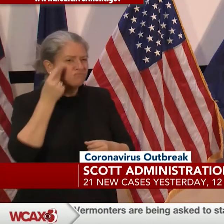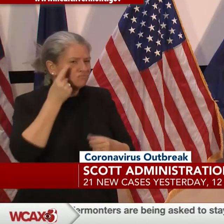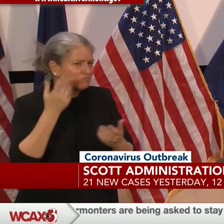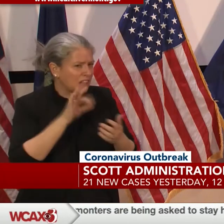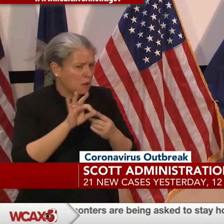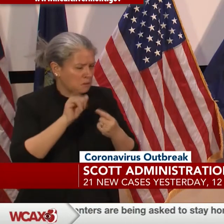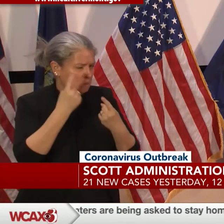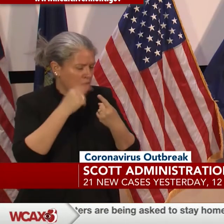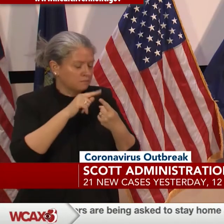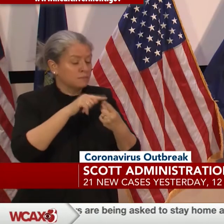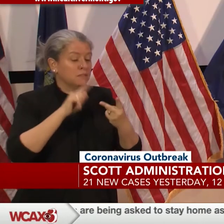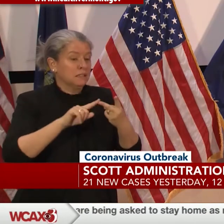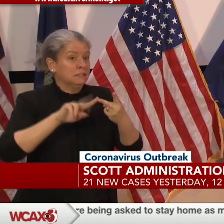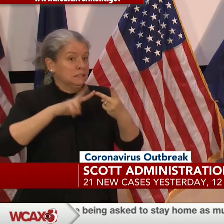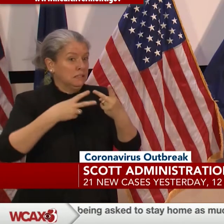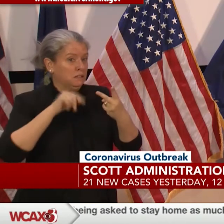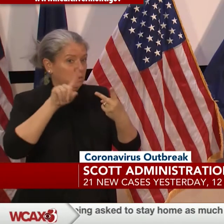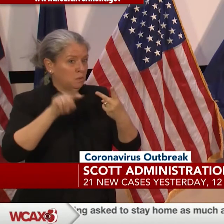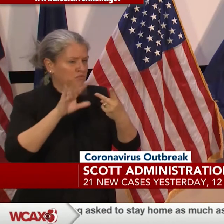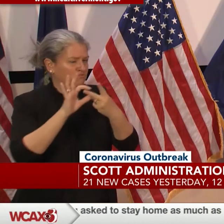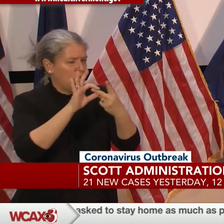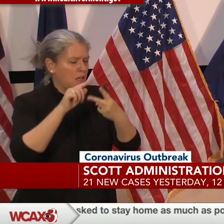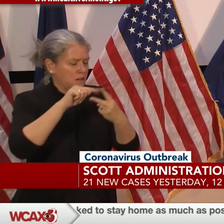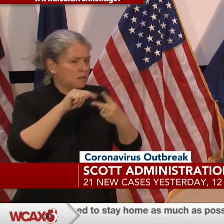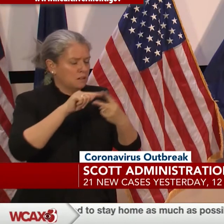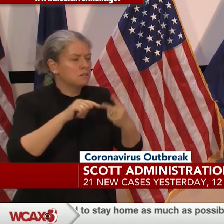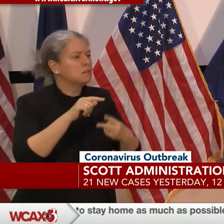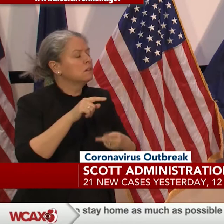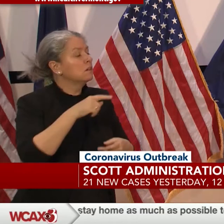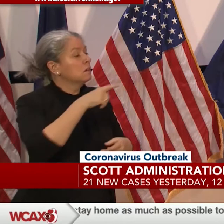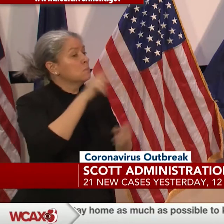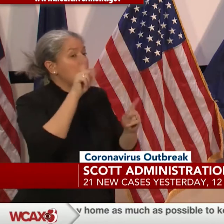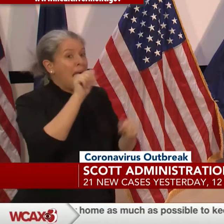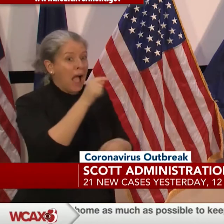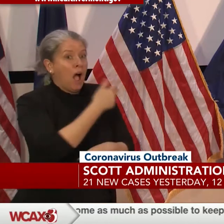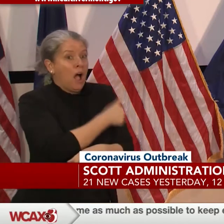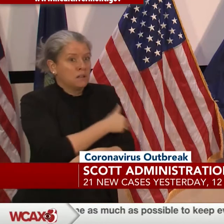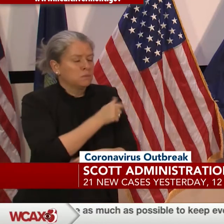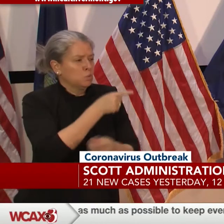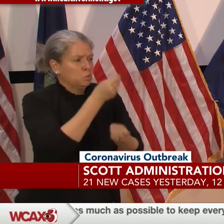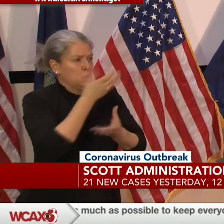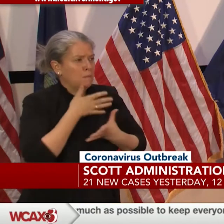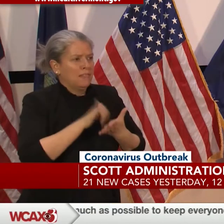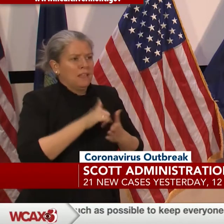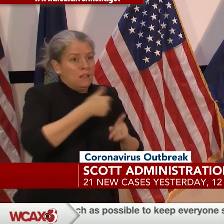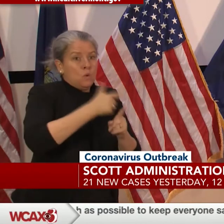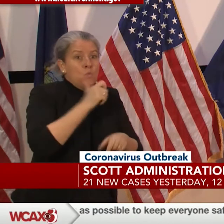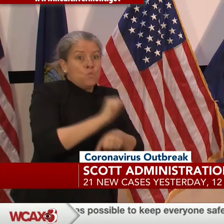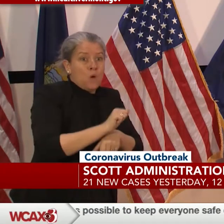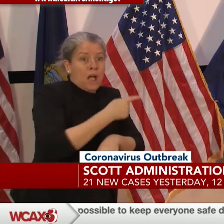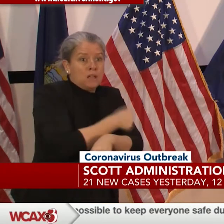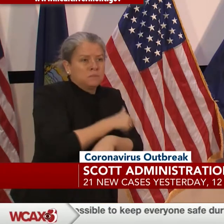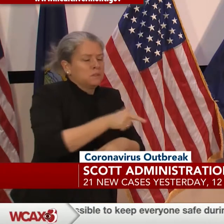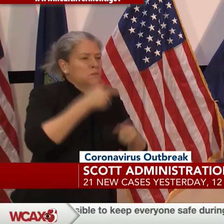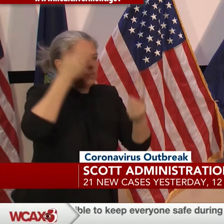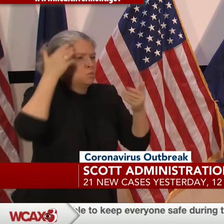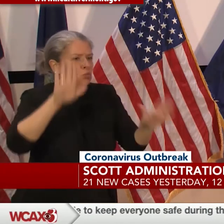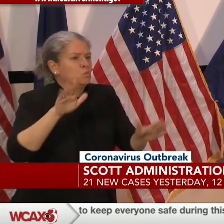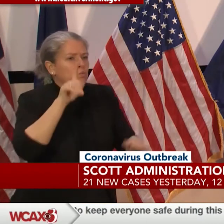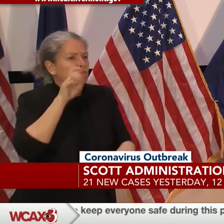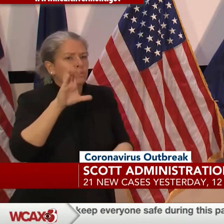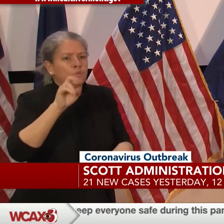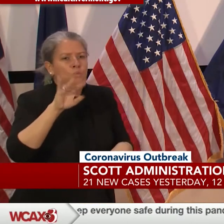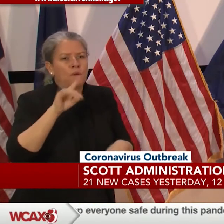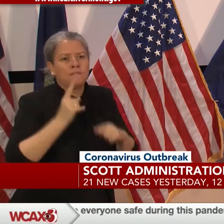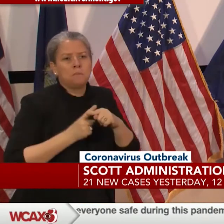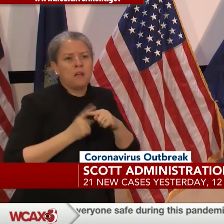employees at two different hospitals that they are not told where the COVID-19 patients are on certain floors, and